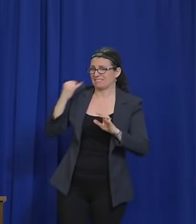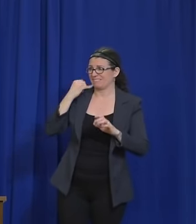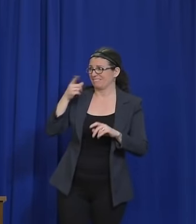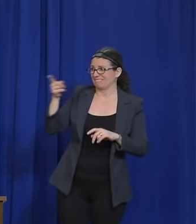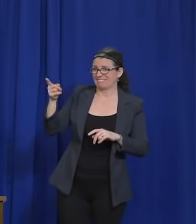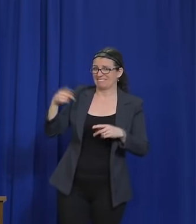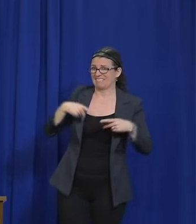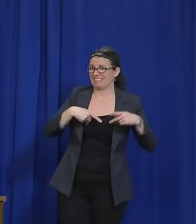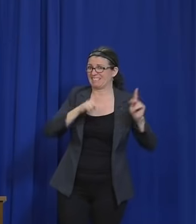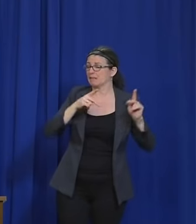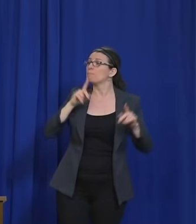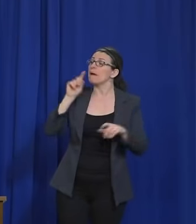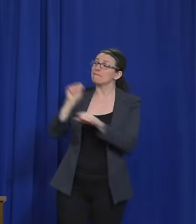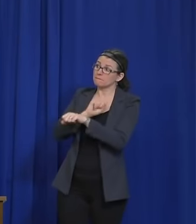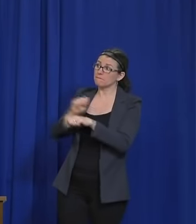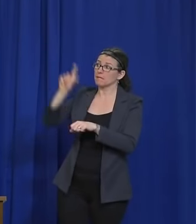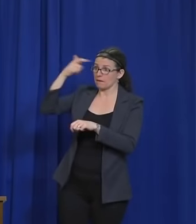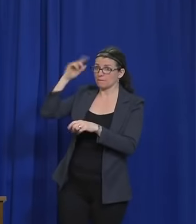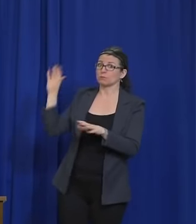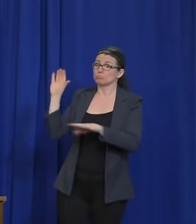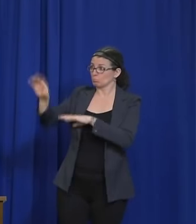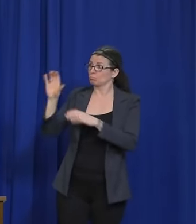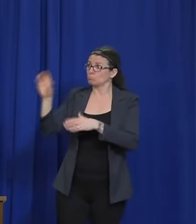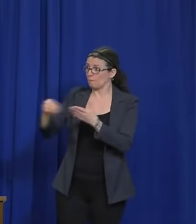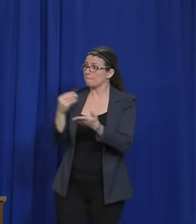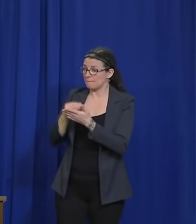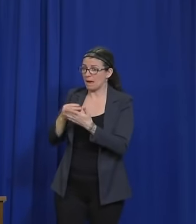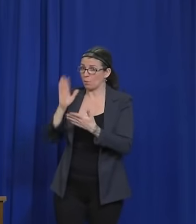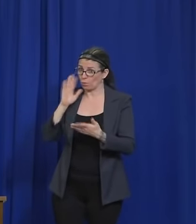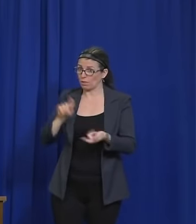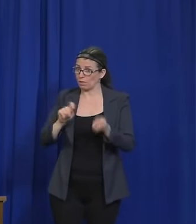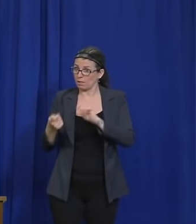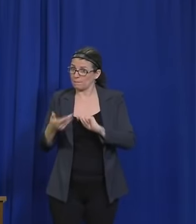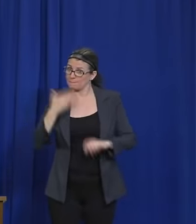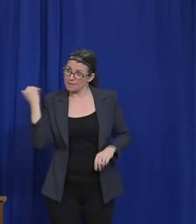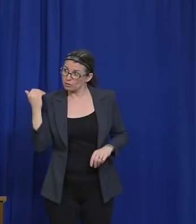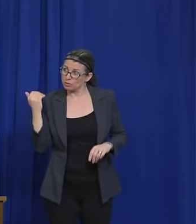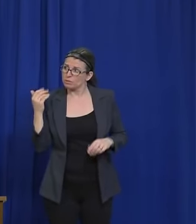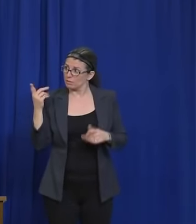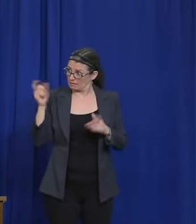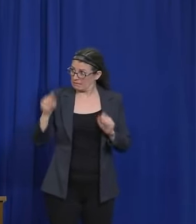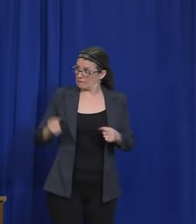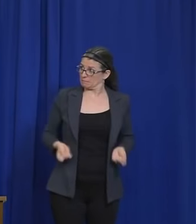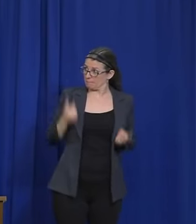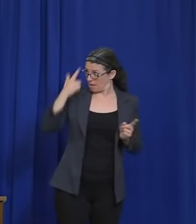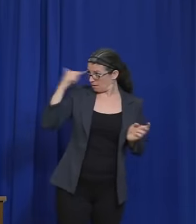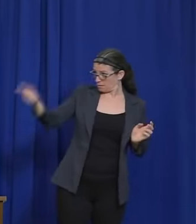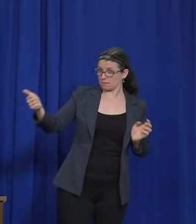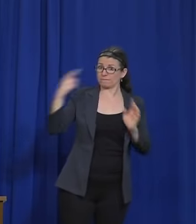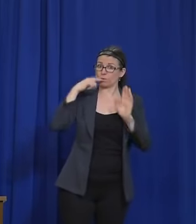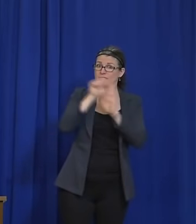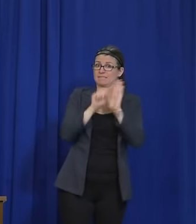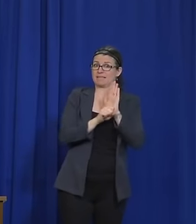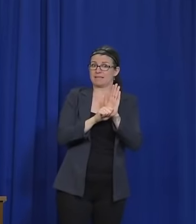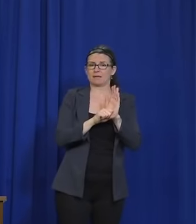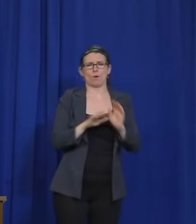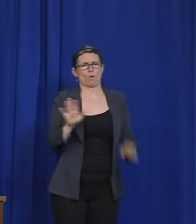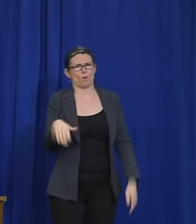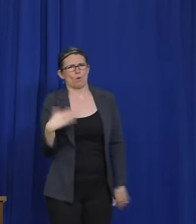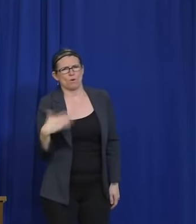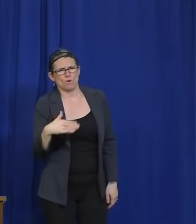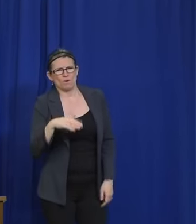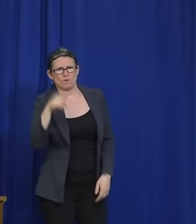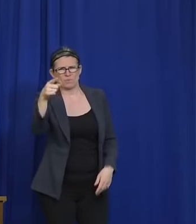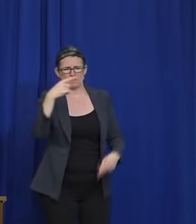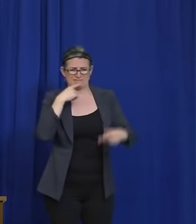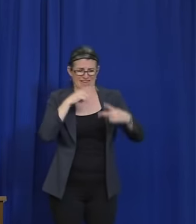and let you spend it to adjust budgets? Wow, that's two big questions. First on testing, you know, the proof